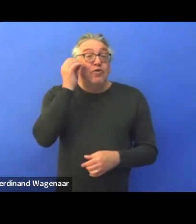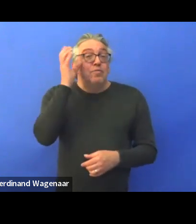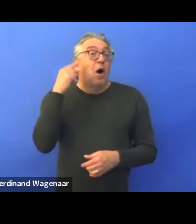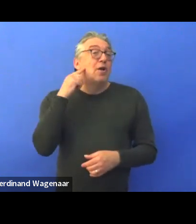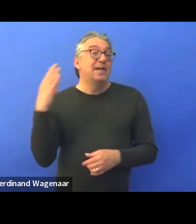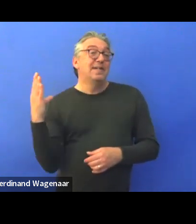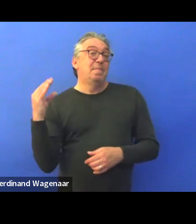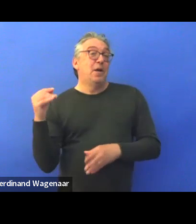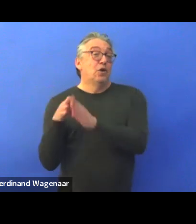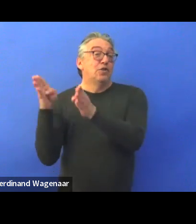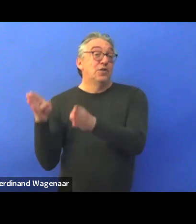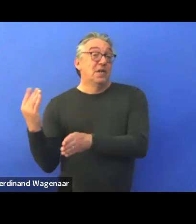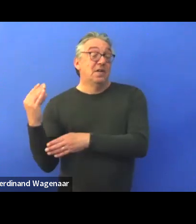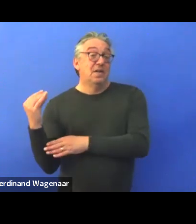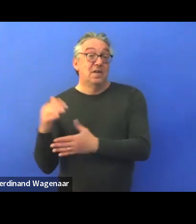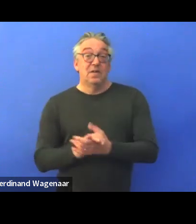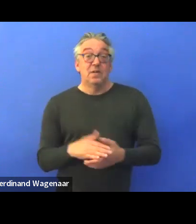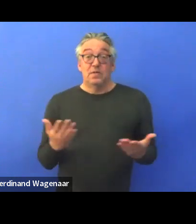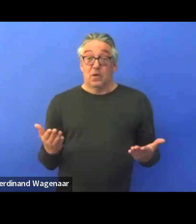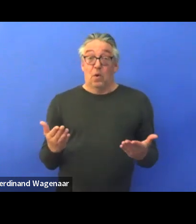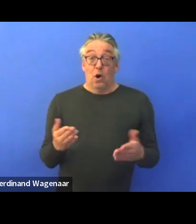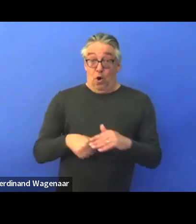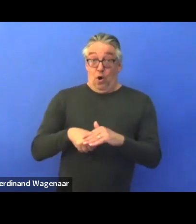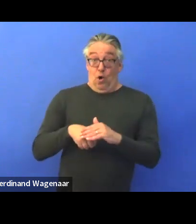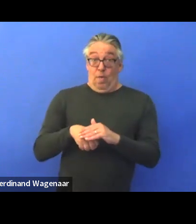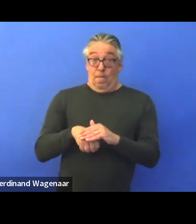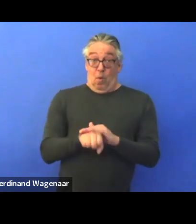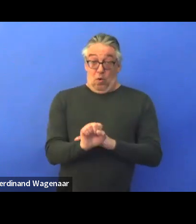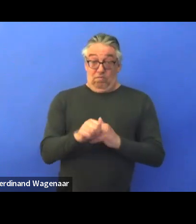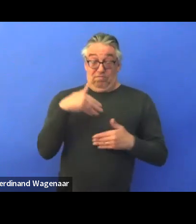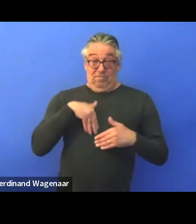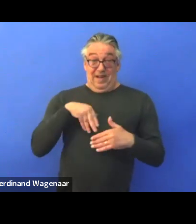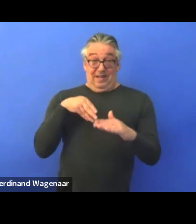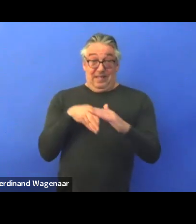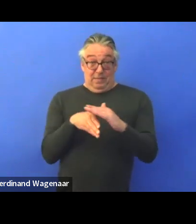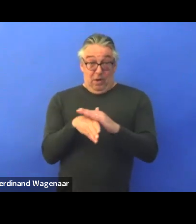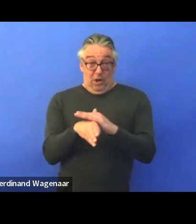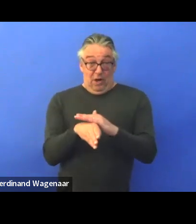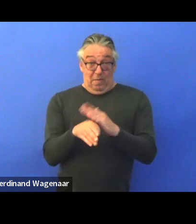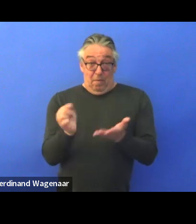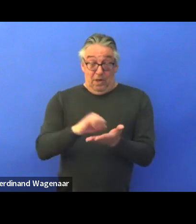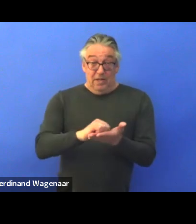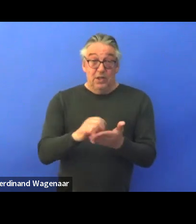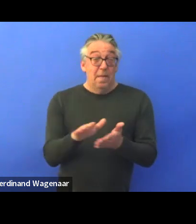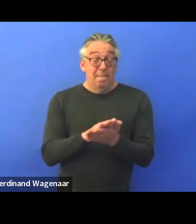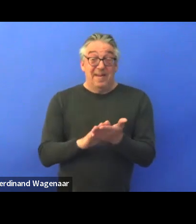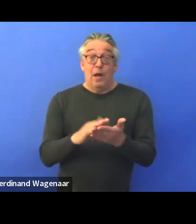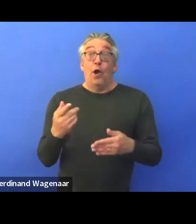born accessible publications, these are the same edition and accessible from day